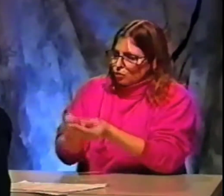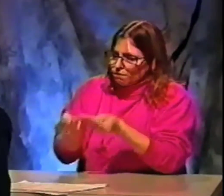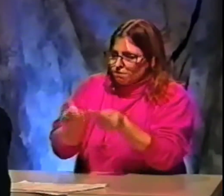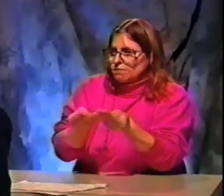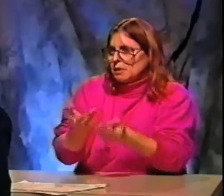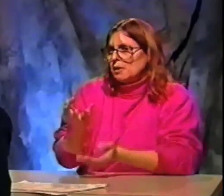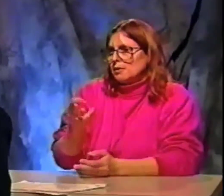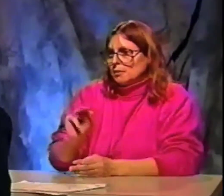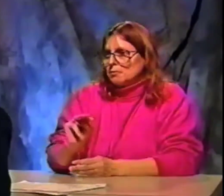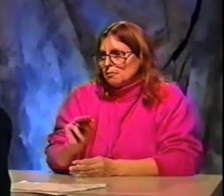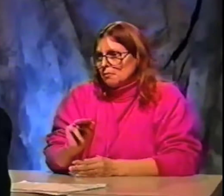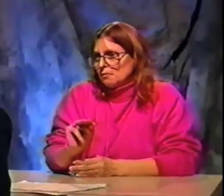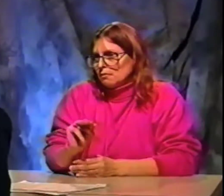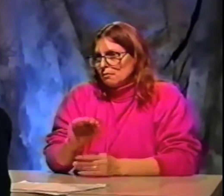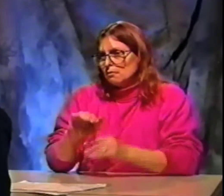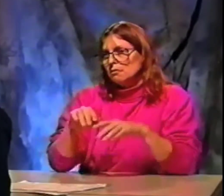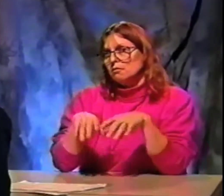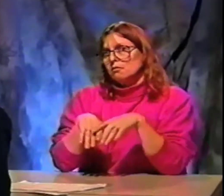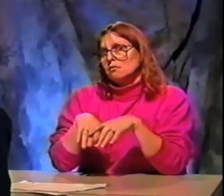money to provide the lunch and the other one doesn't. So,